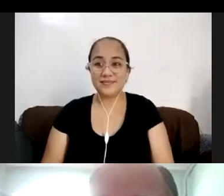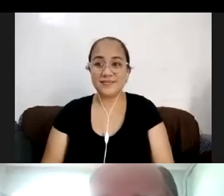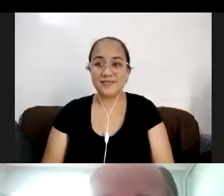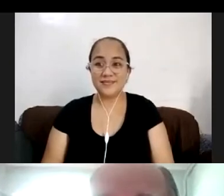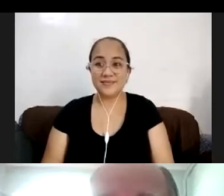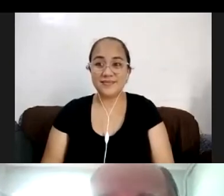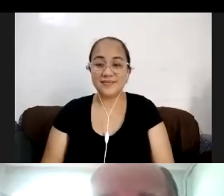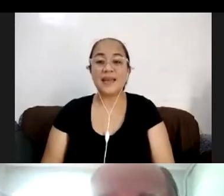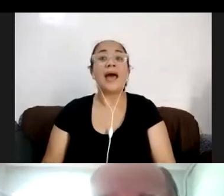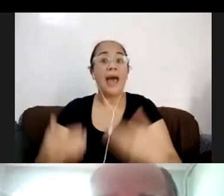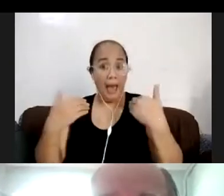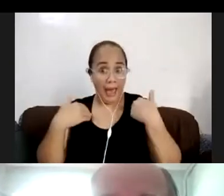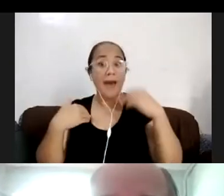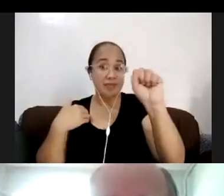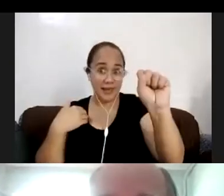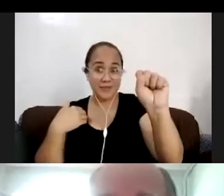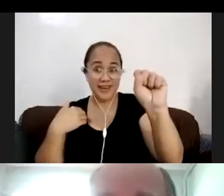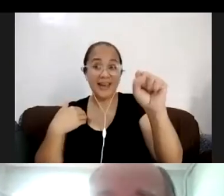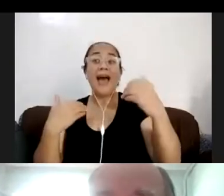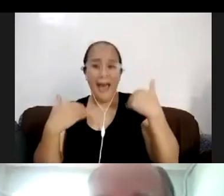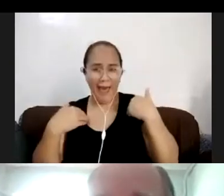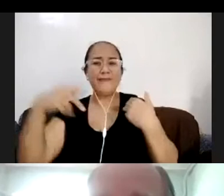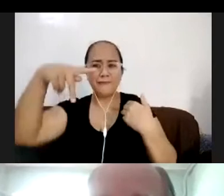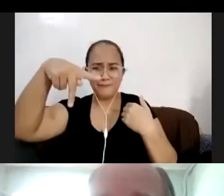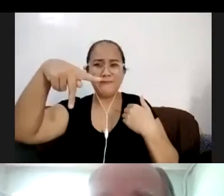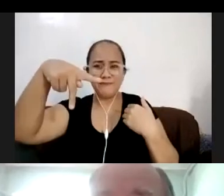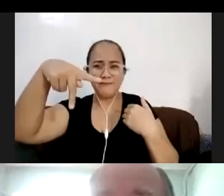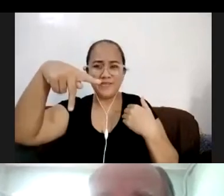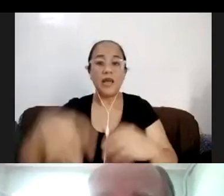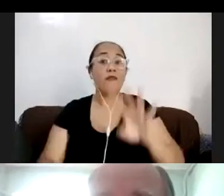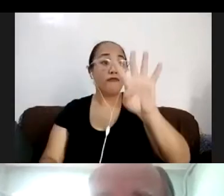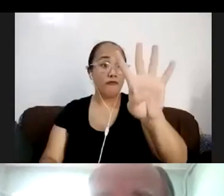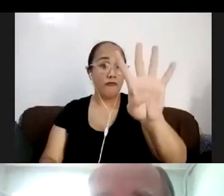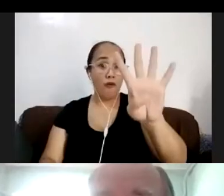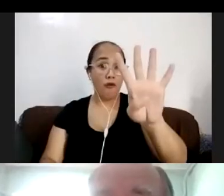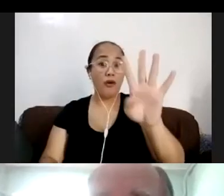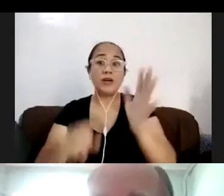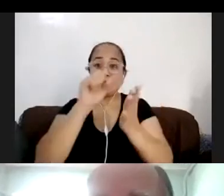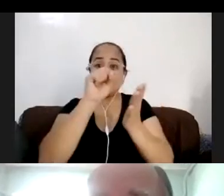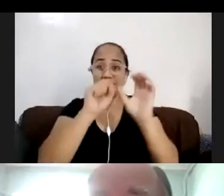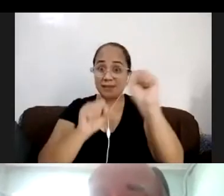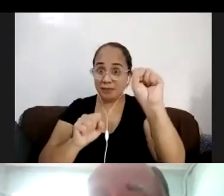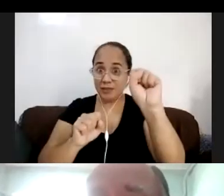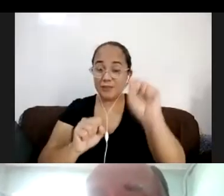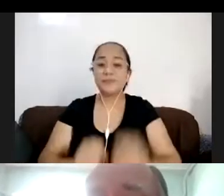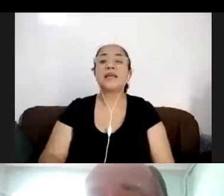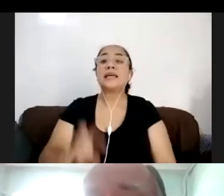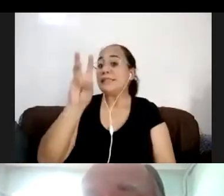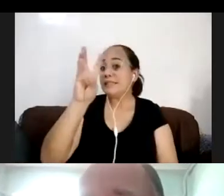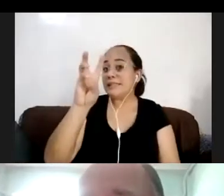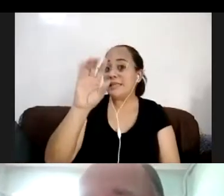It has a subject and a predicate. 4 is the subject, 16 is the object,